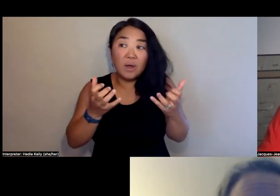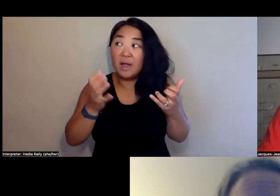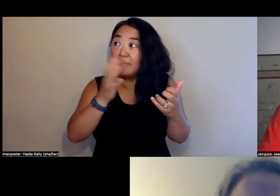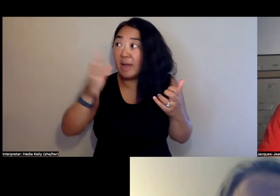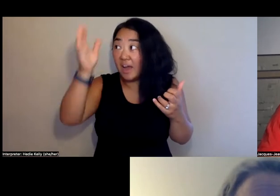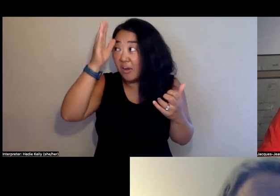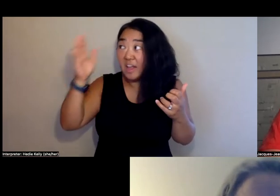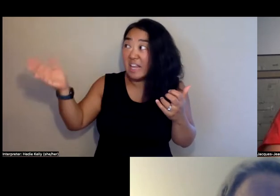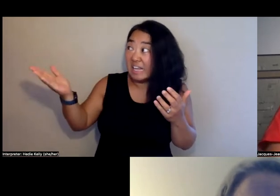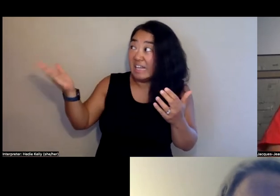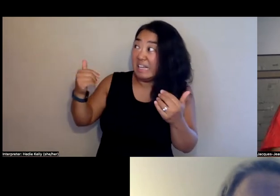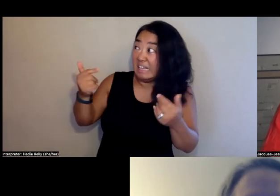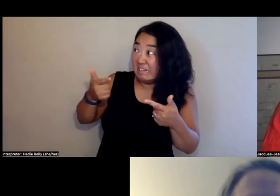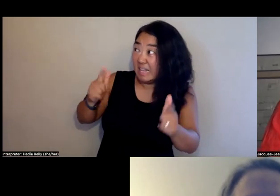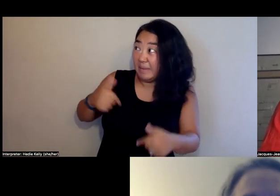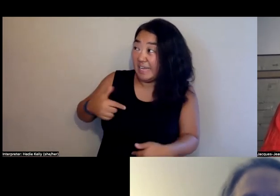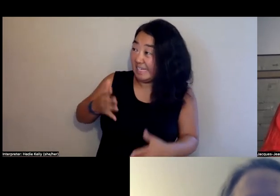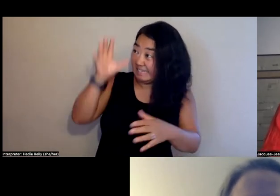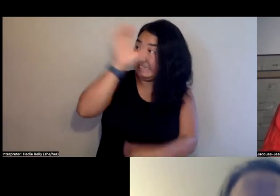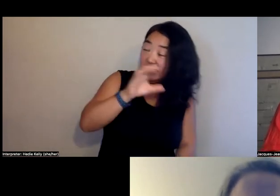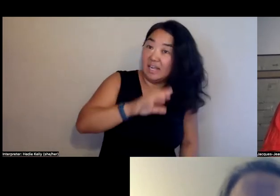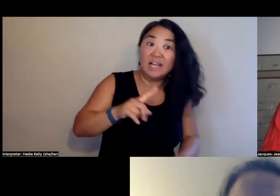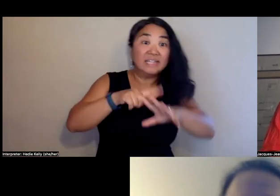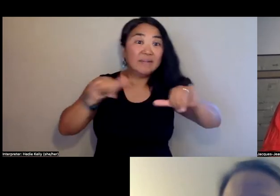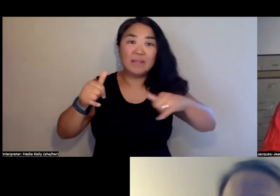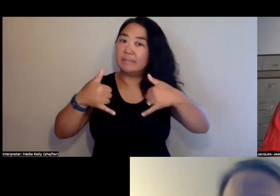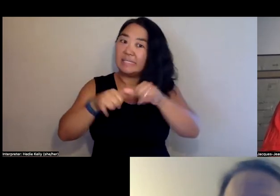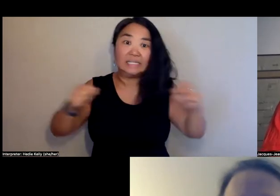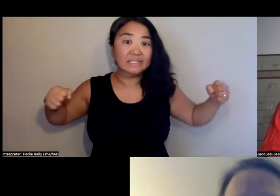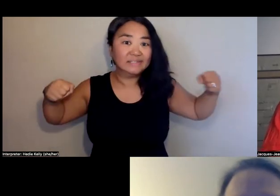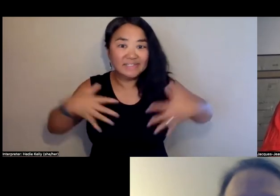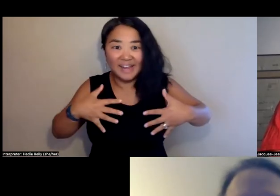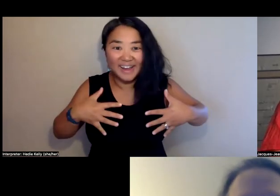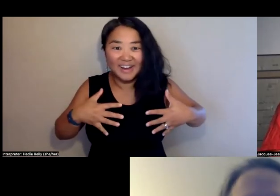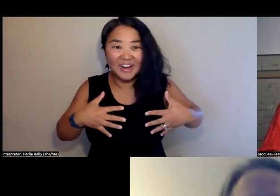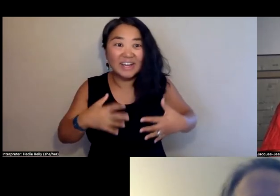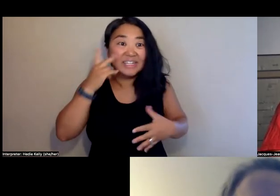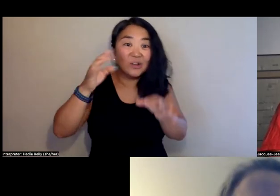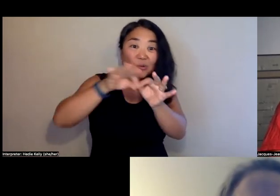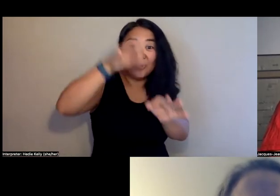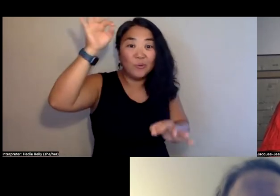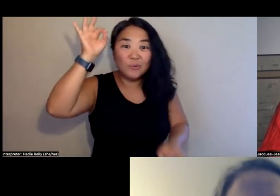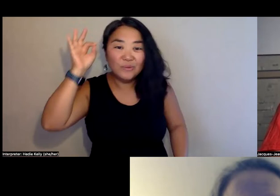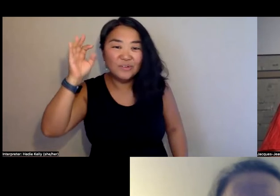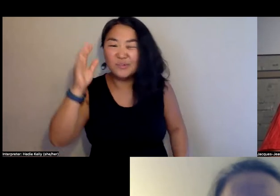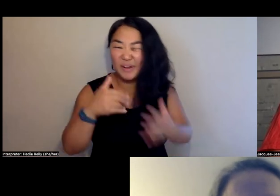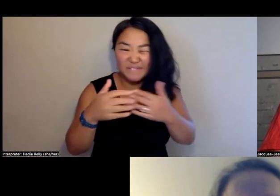to let us go explore. And at the same time, we were terrified that there would be ghosts or whatever. And